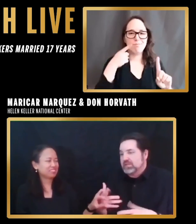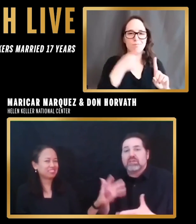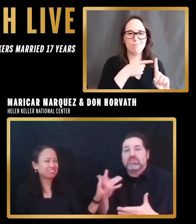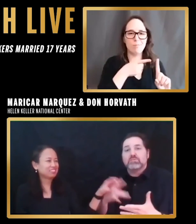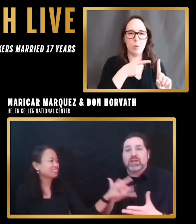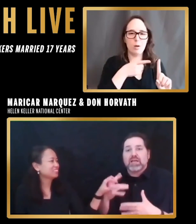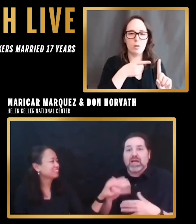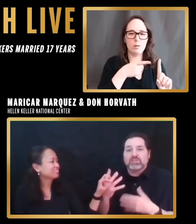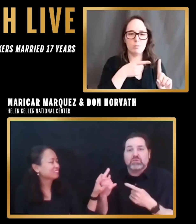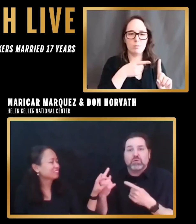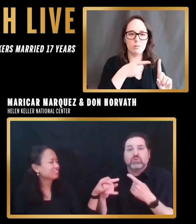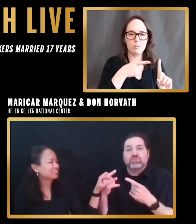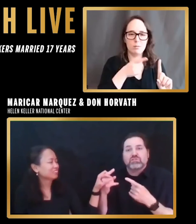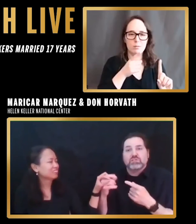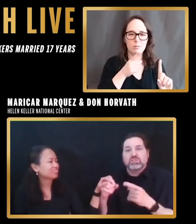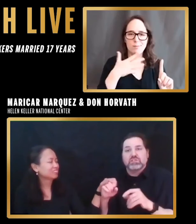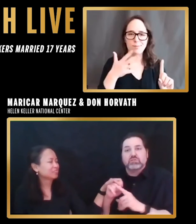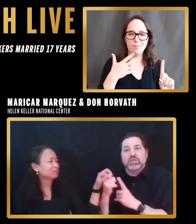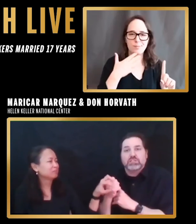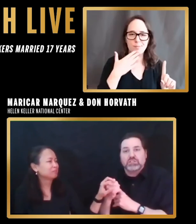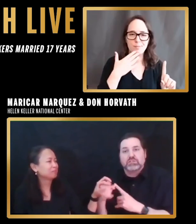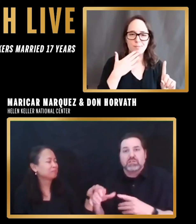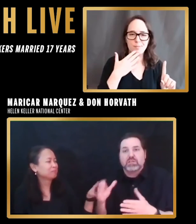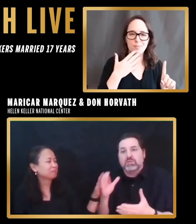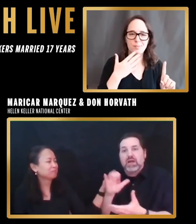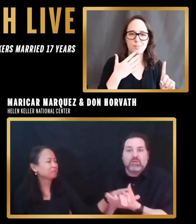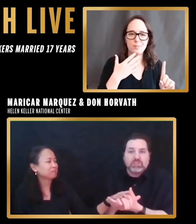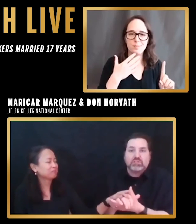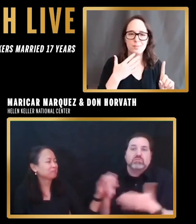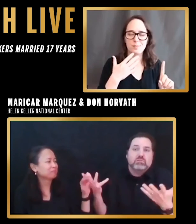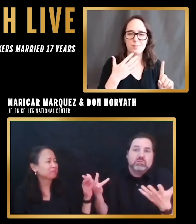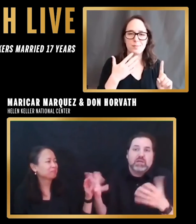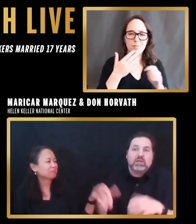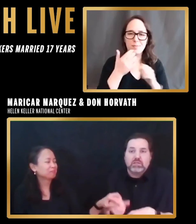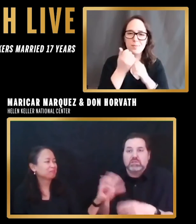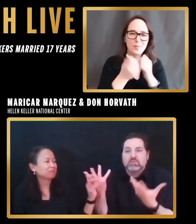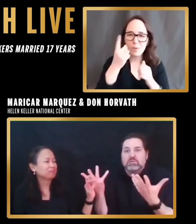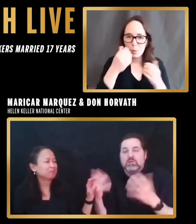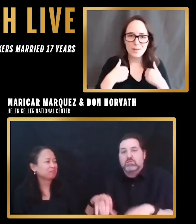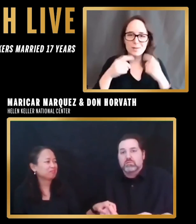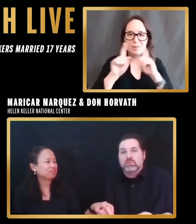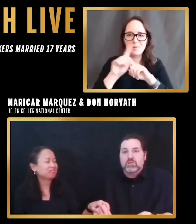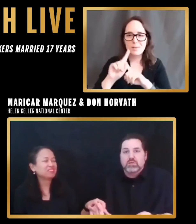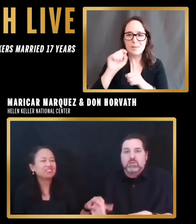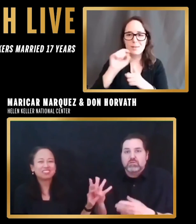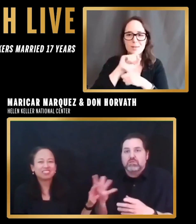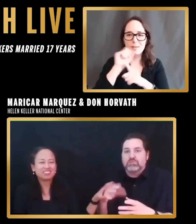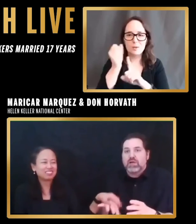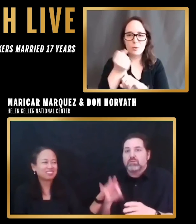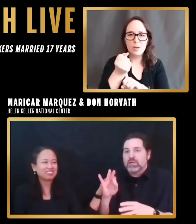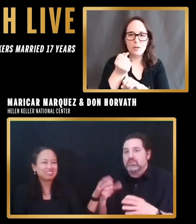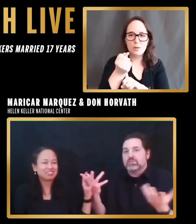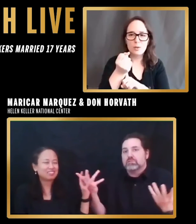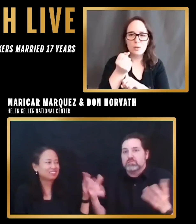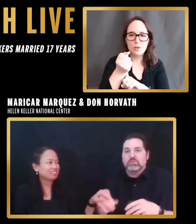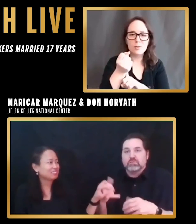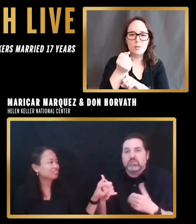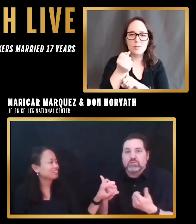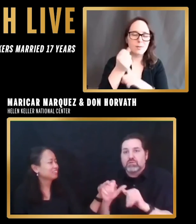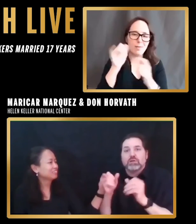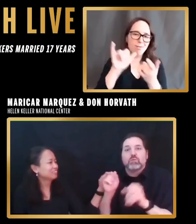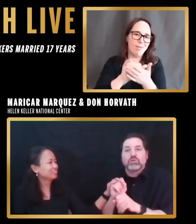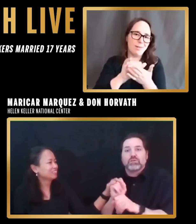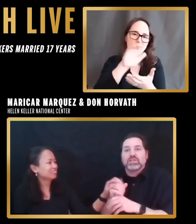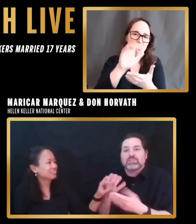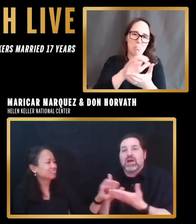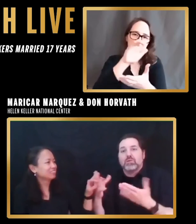I think everybody has those situations in a marriage, and then, you find ways to,